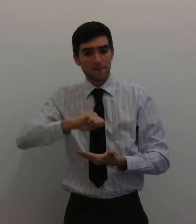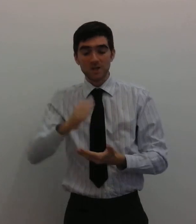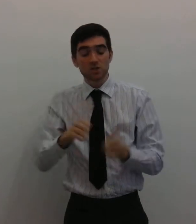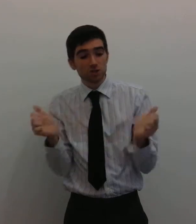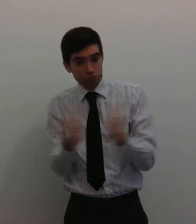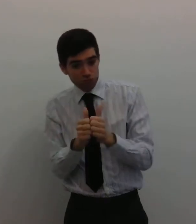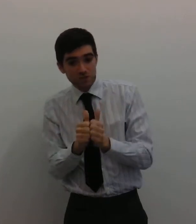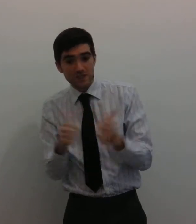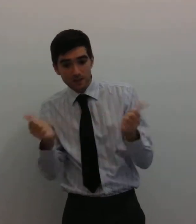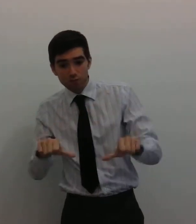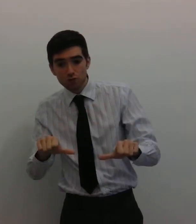down.